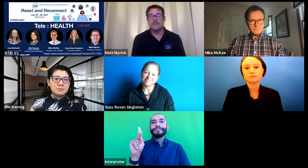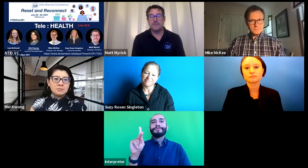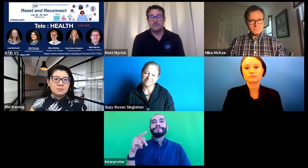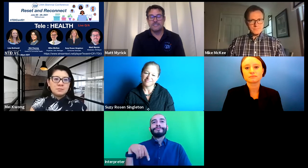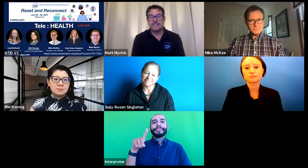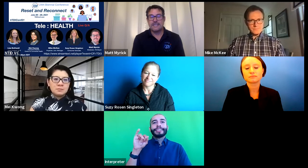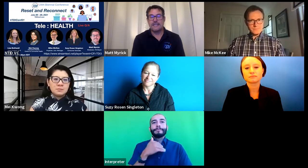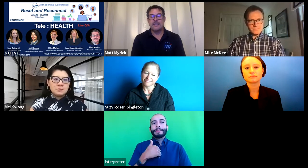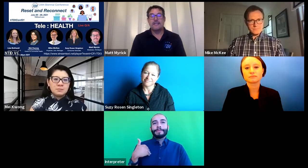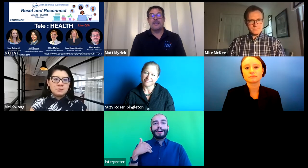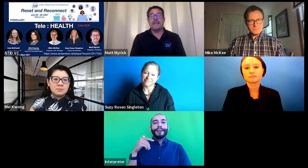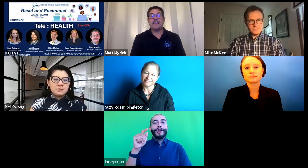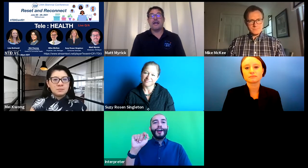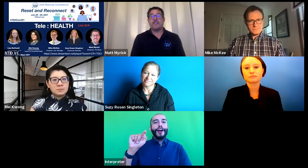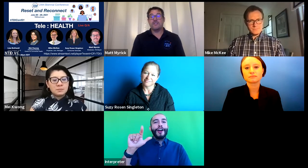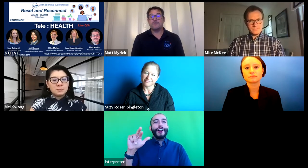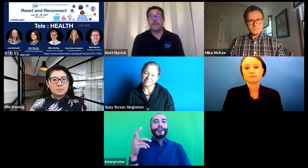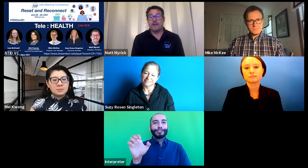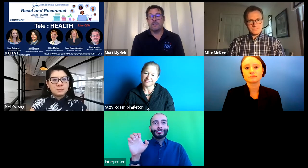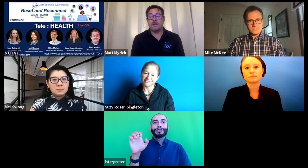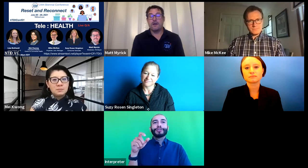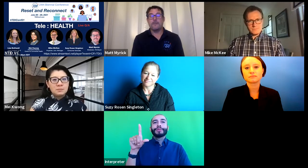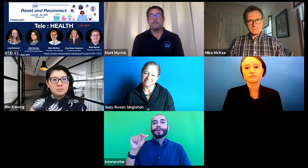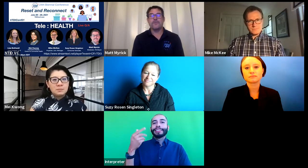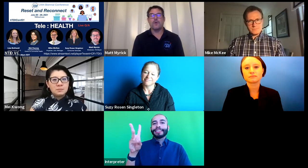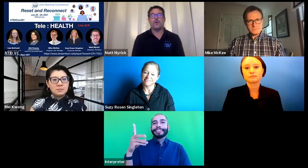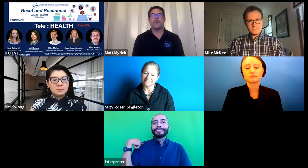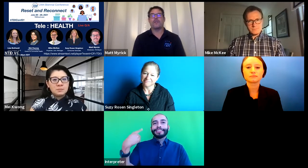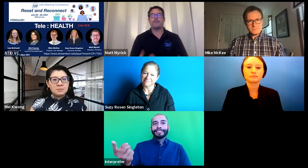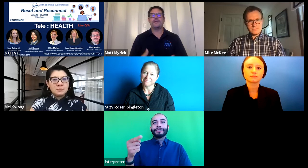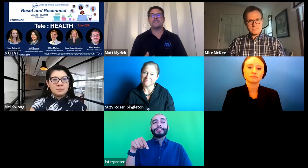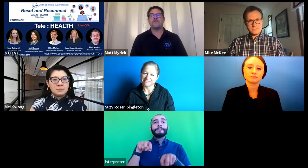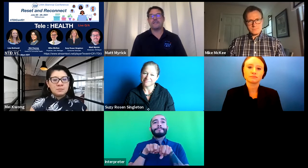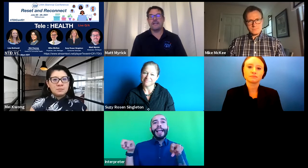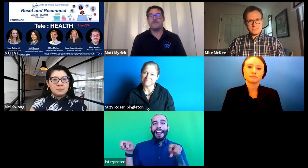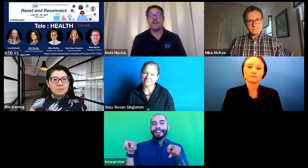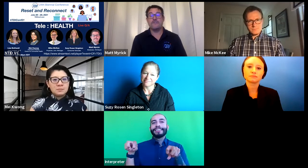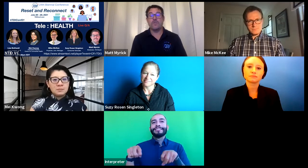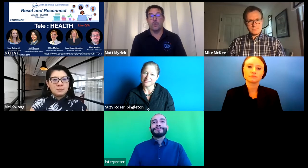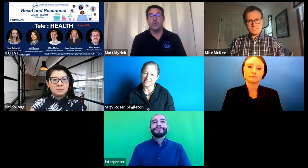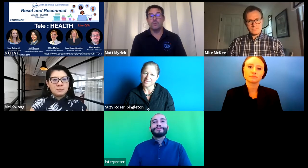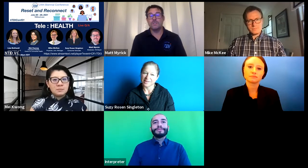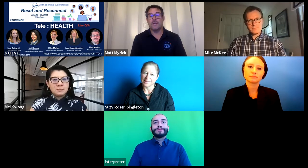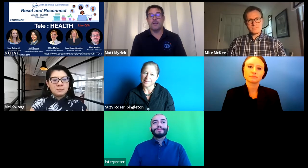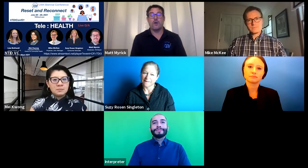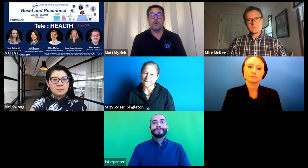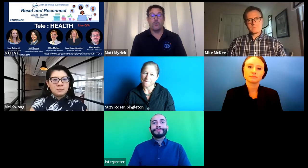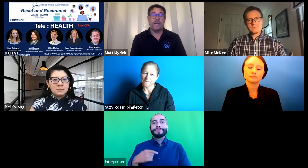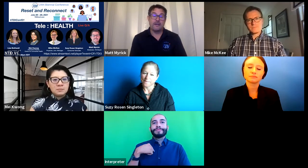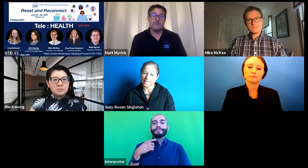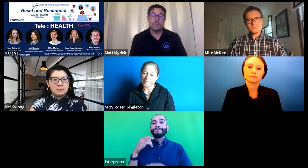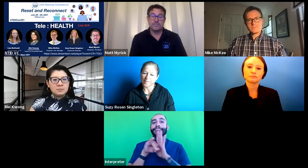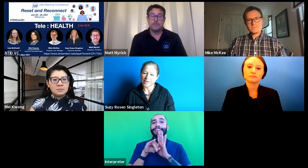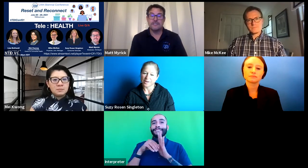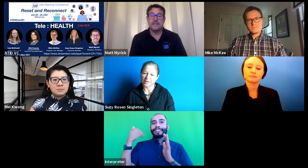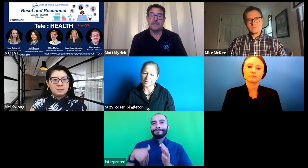since 2016. And on this panel, let me self-identify for those that we